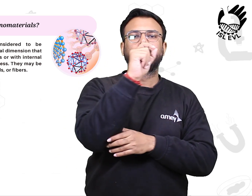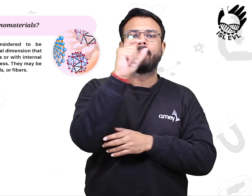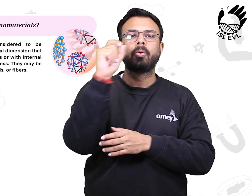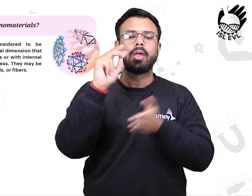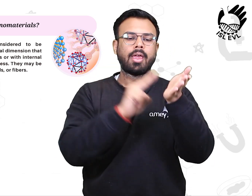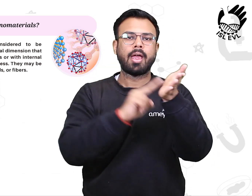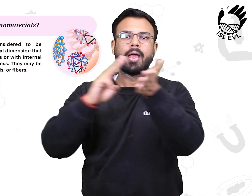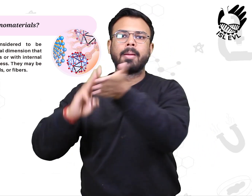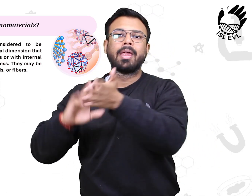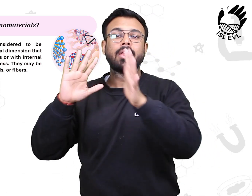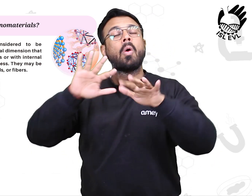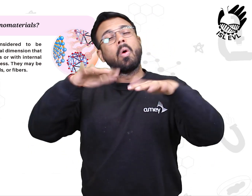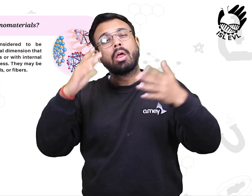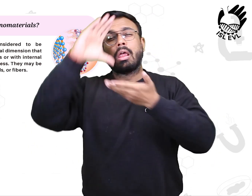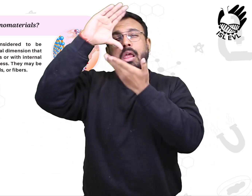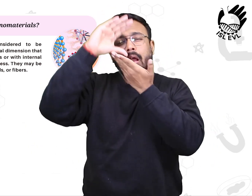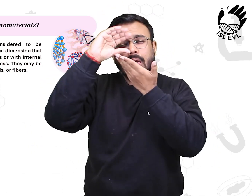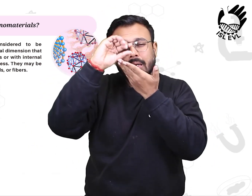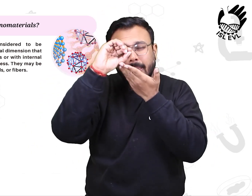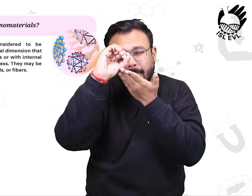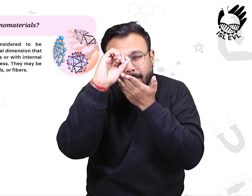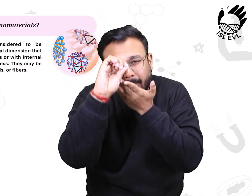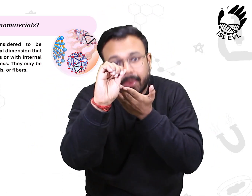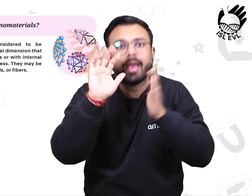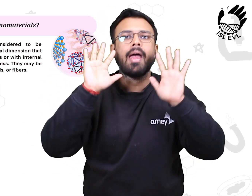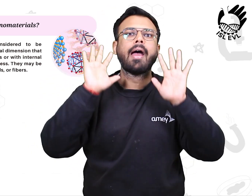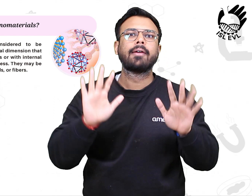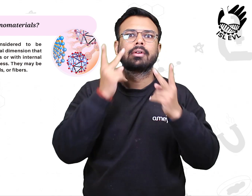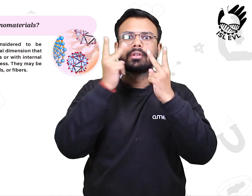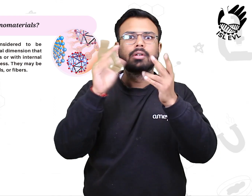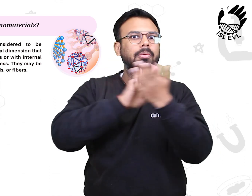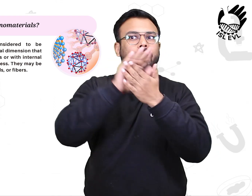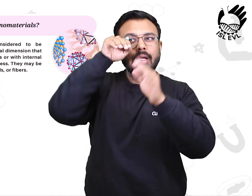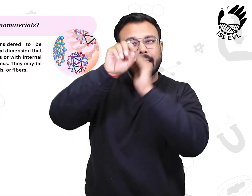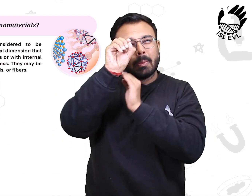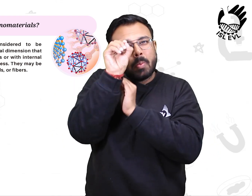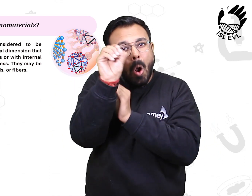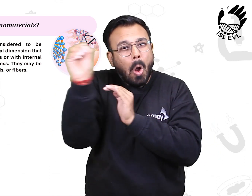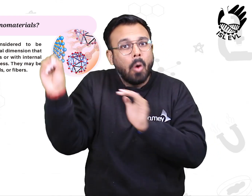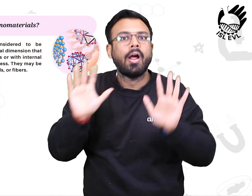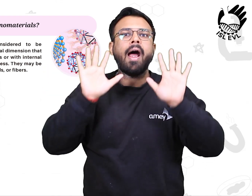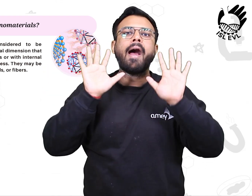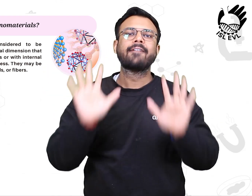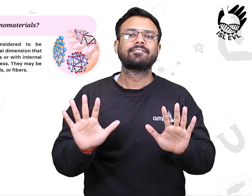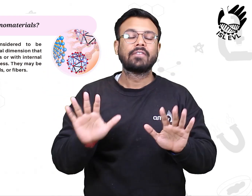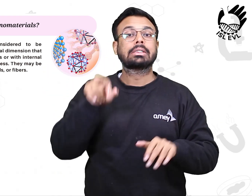external dimension that measures 100 nanometers or less, or with